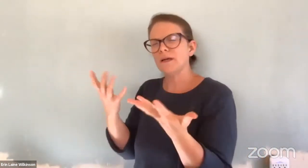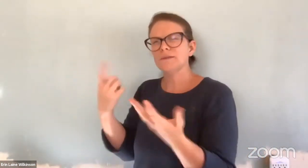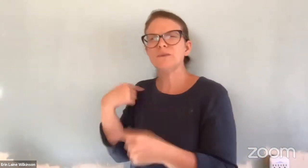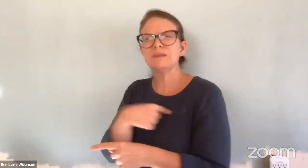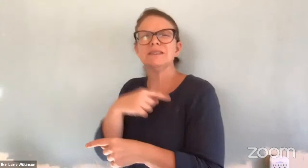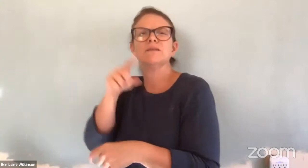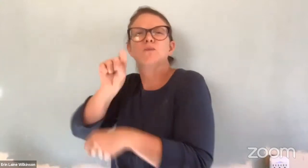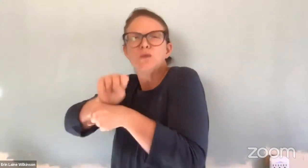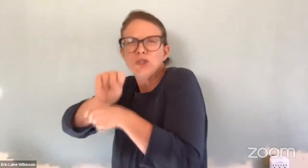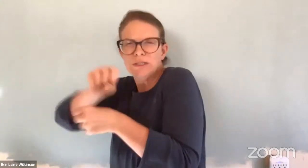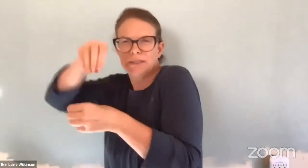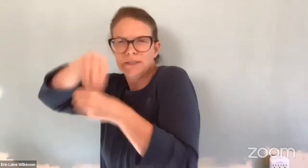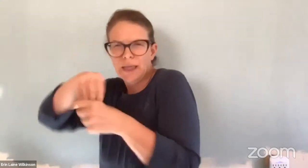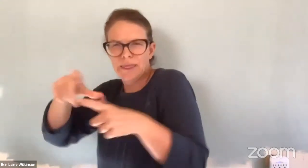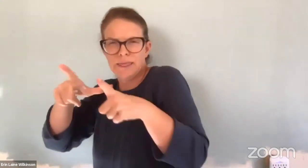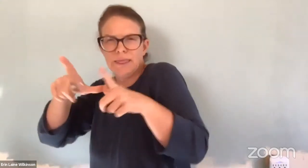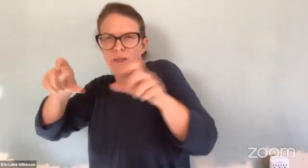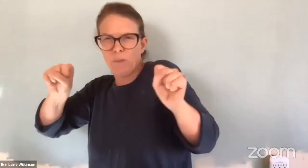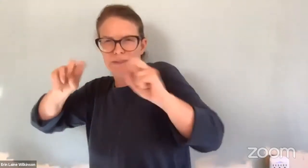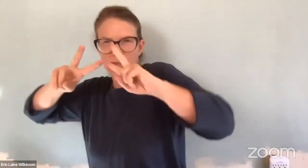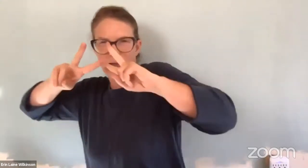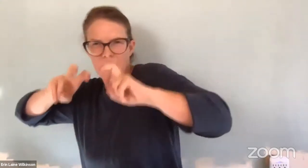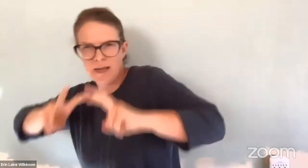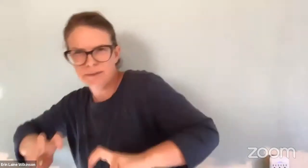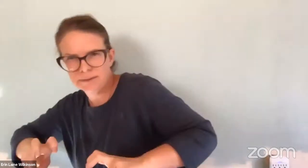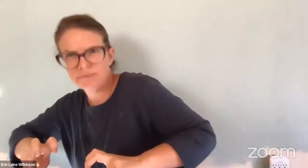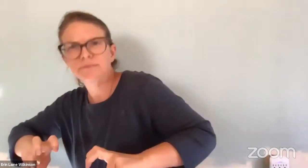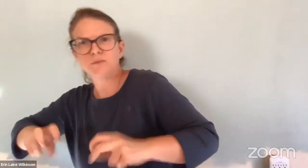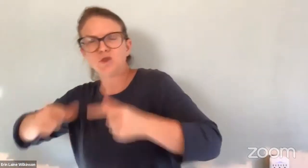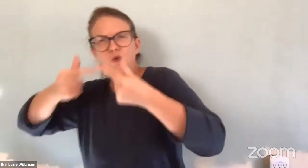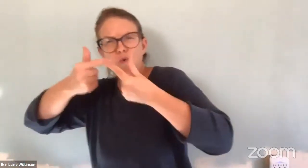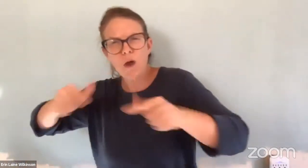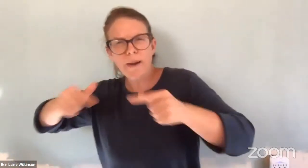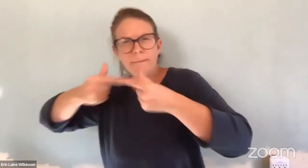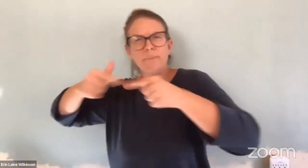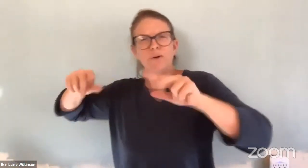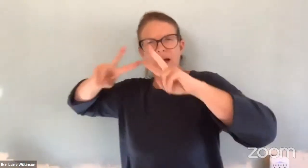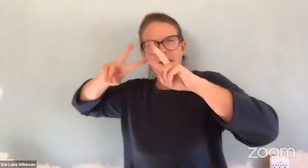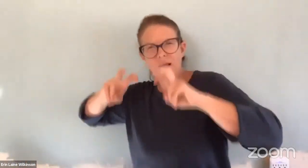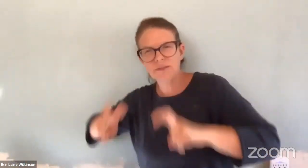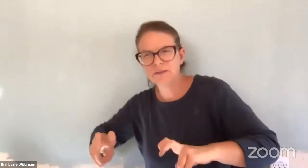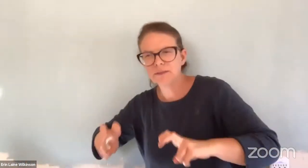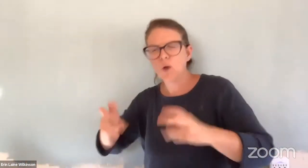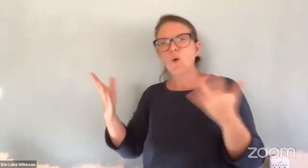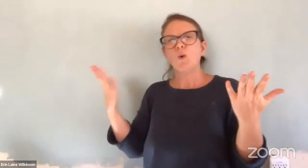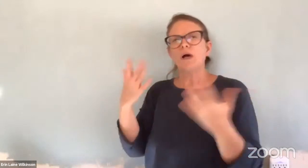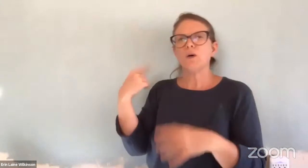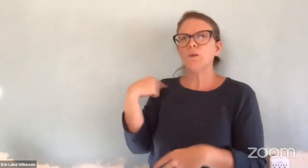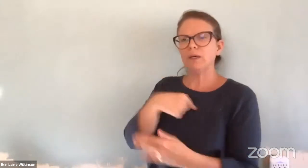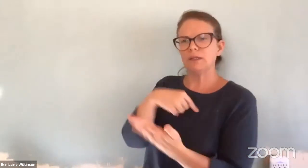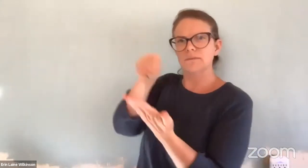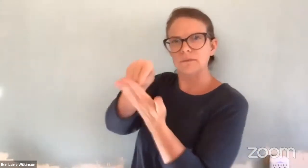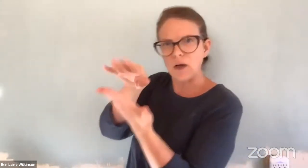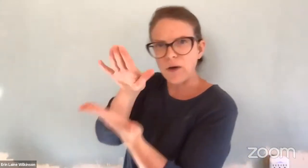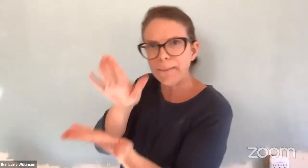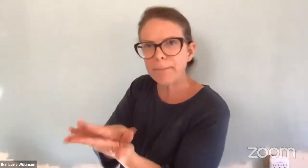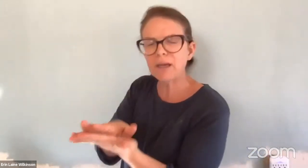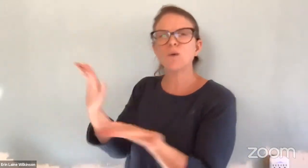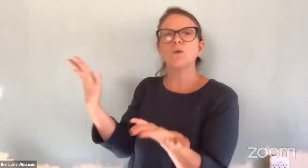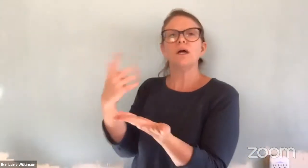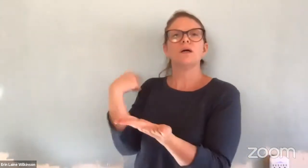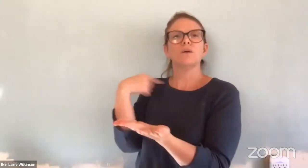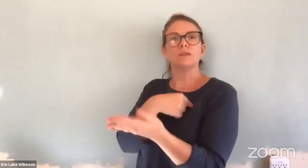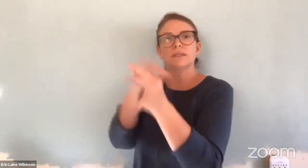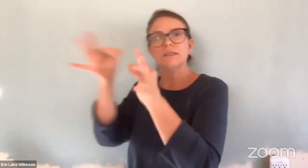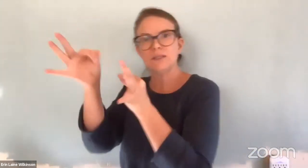I think that's more in line with what we need to take into linguistic analysis, grammatical